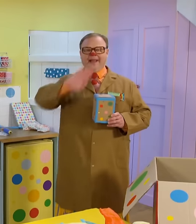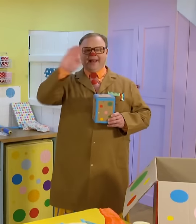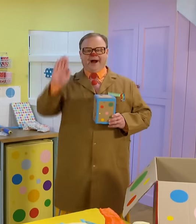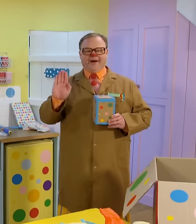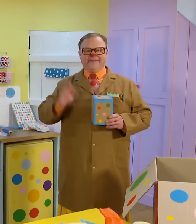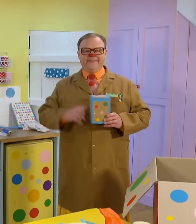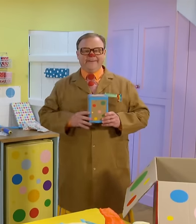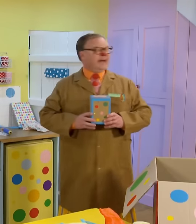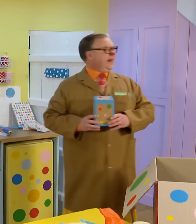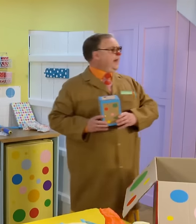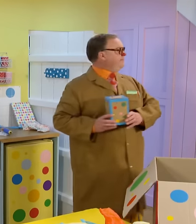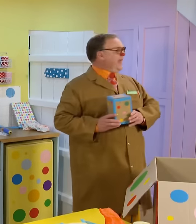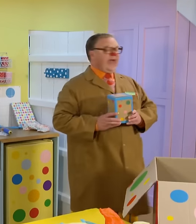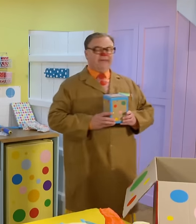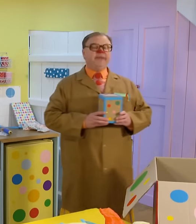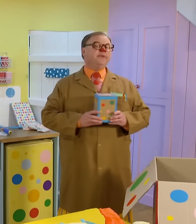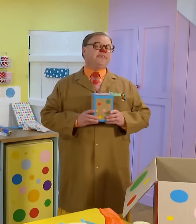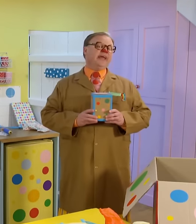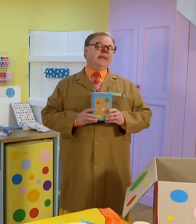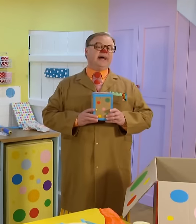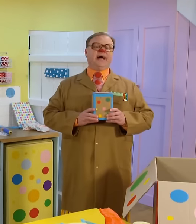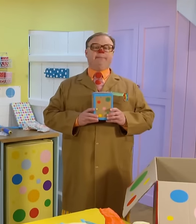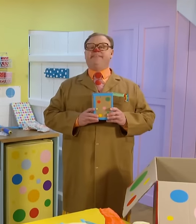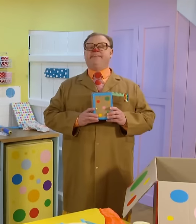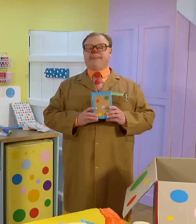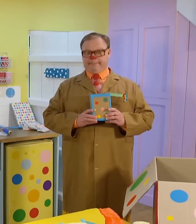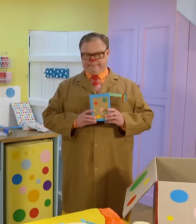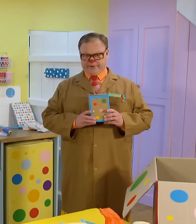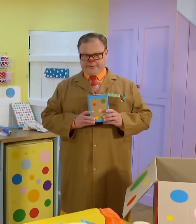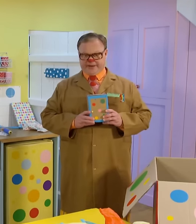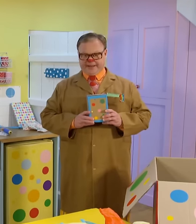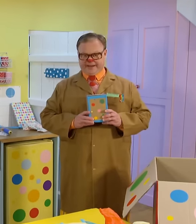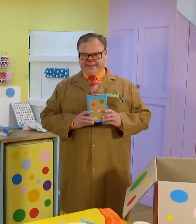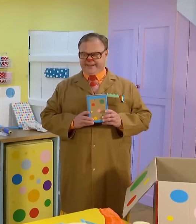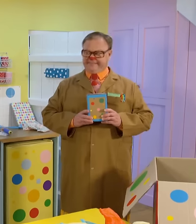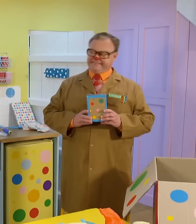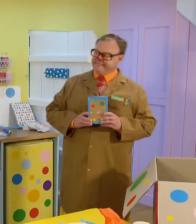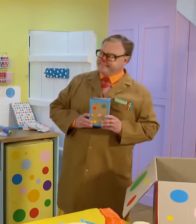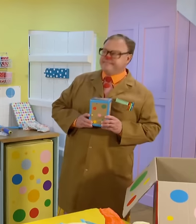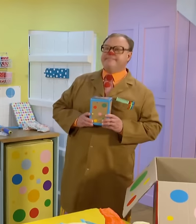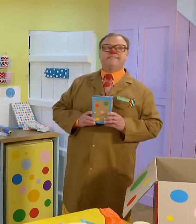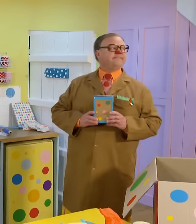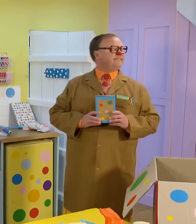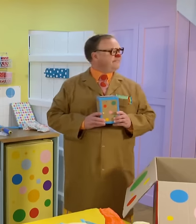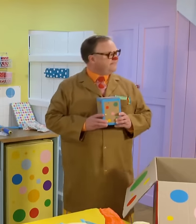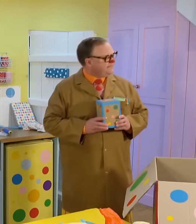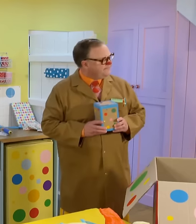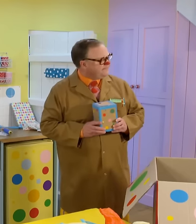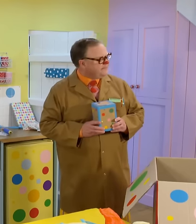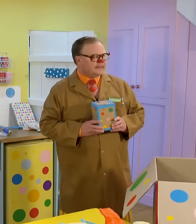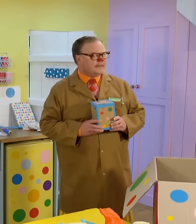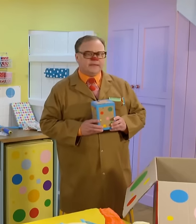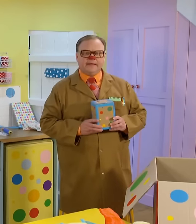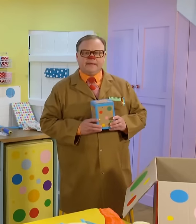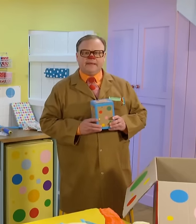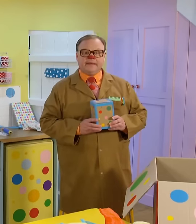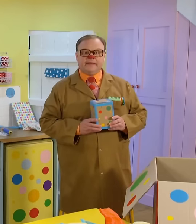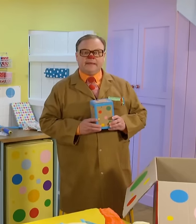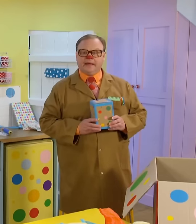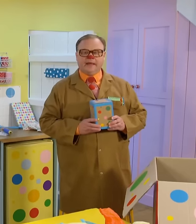hello. Have you seen Mr. Tumble anywhere? Yes. He's chasing after a very